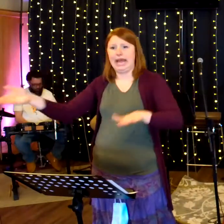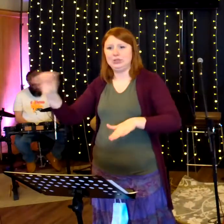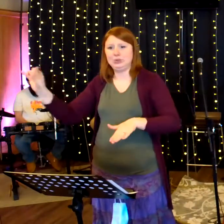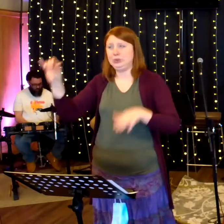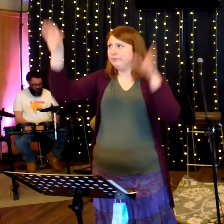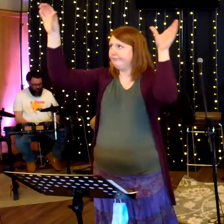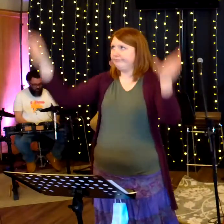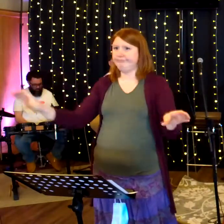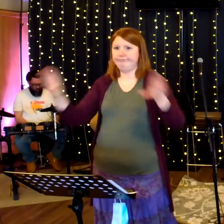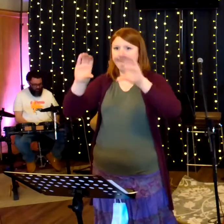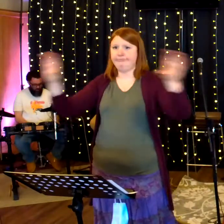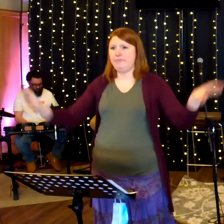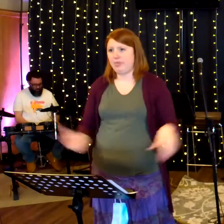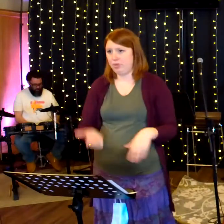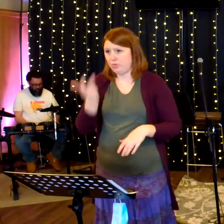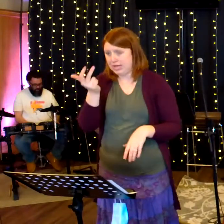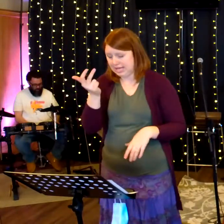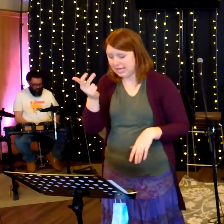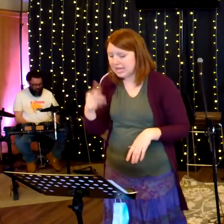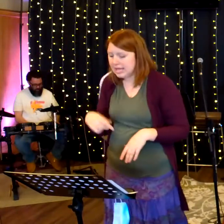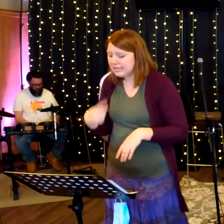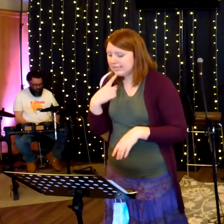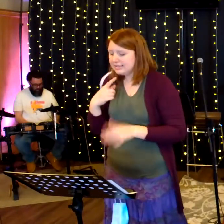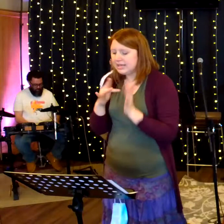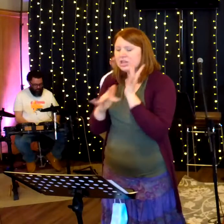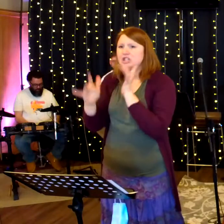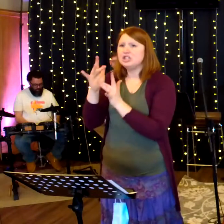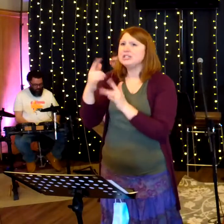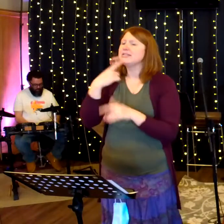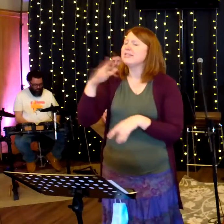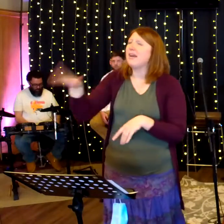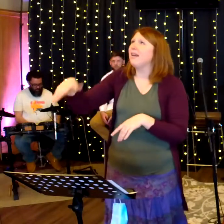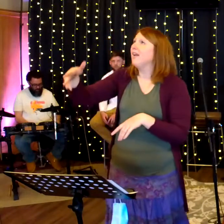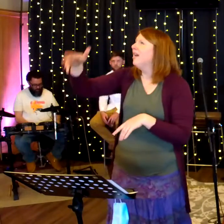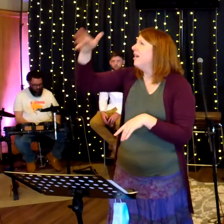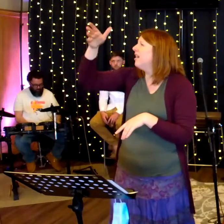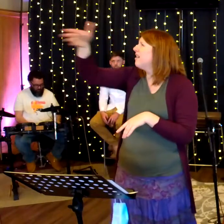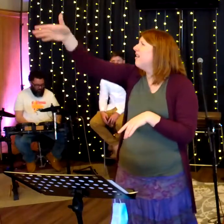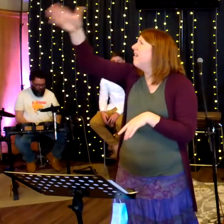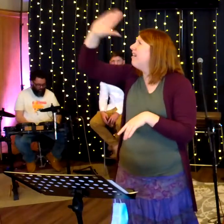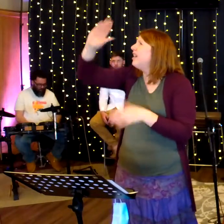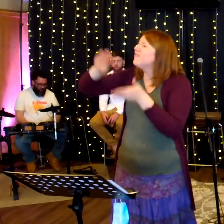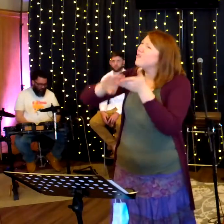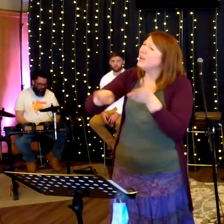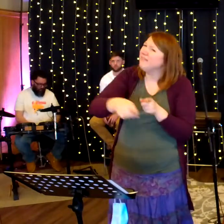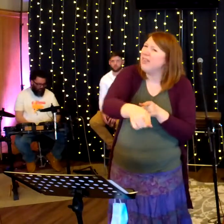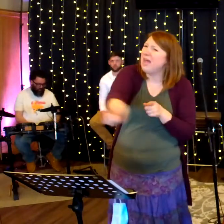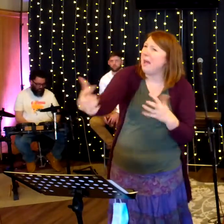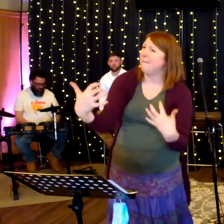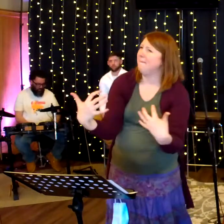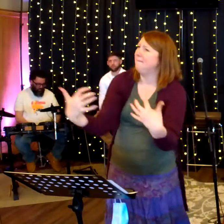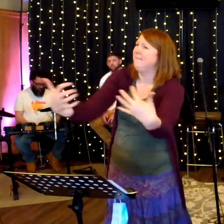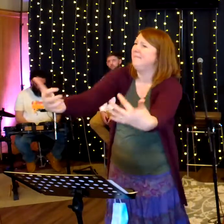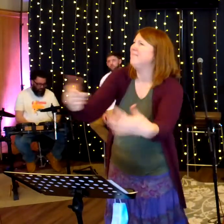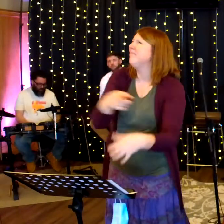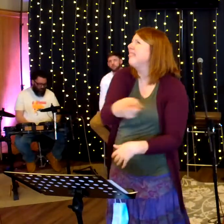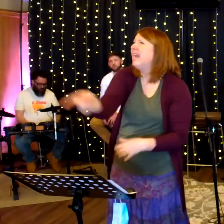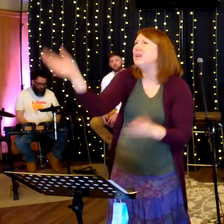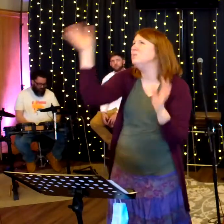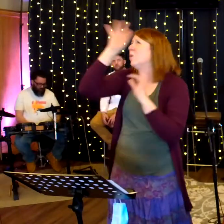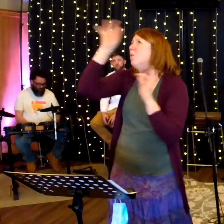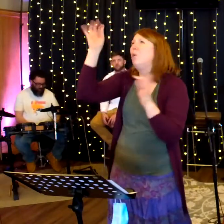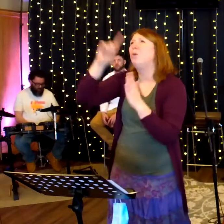Luke 23:34 that Jesus said, Father, forgive them, for they know not what they are